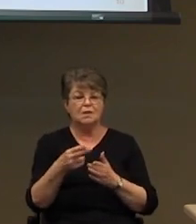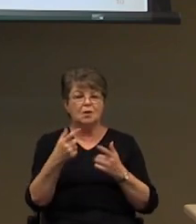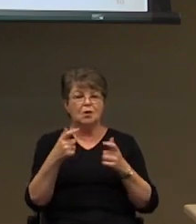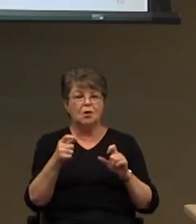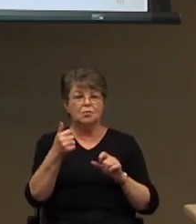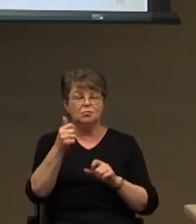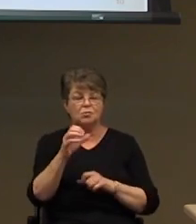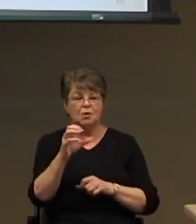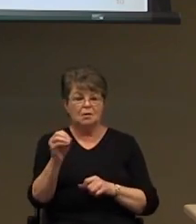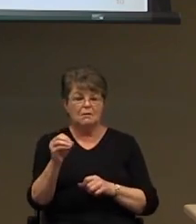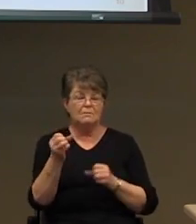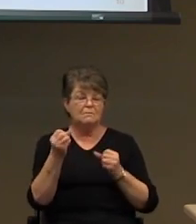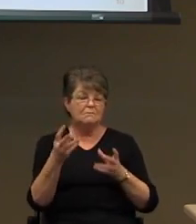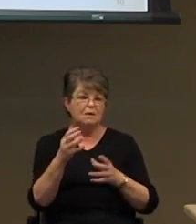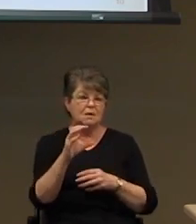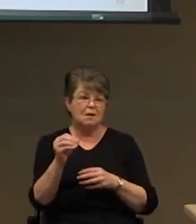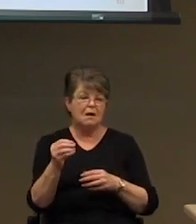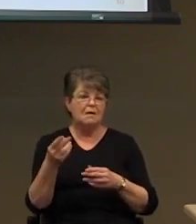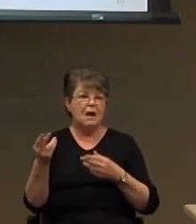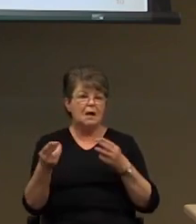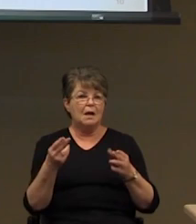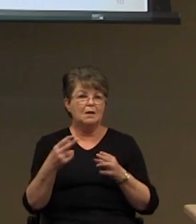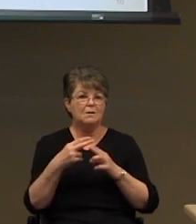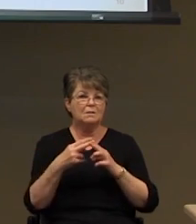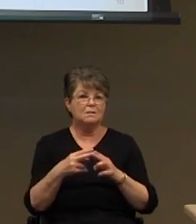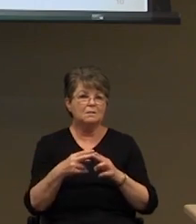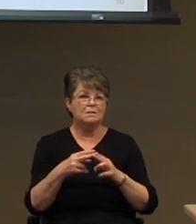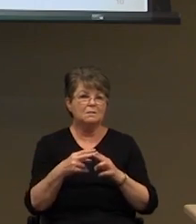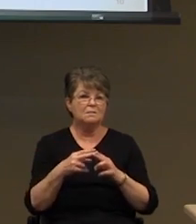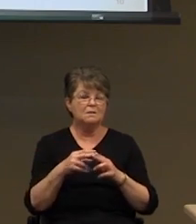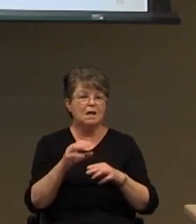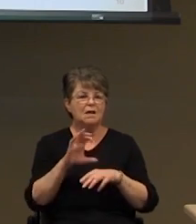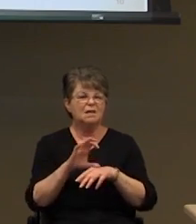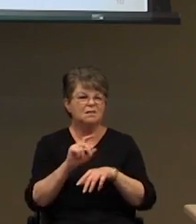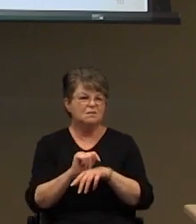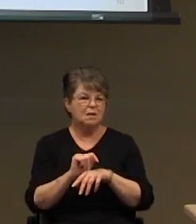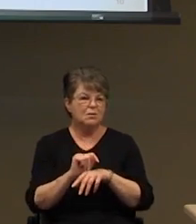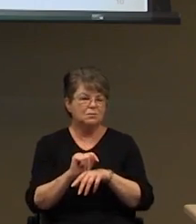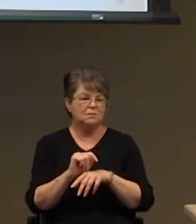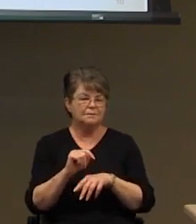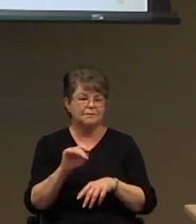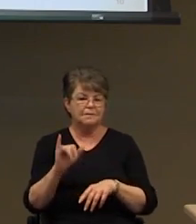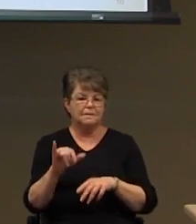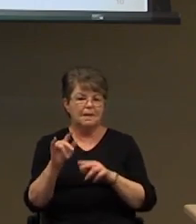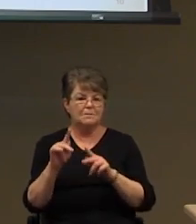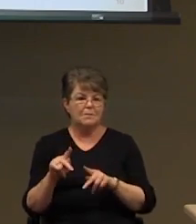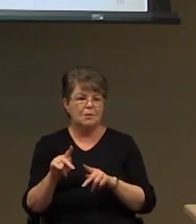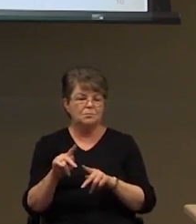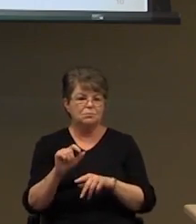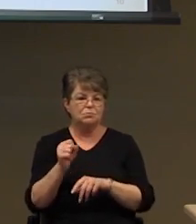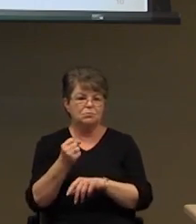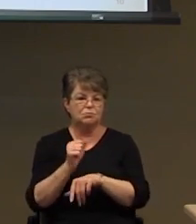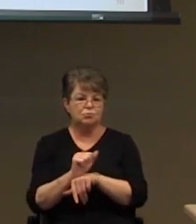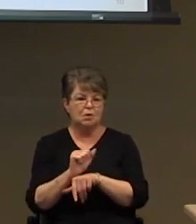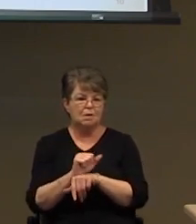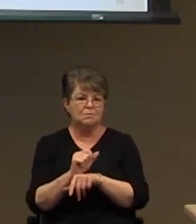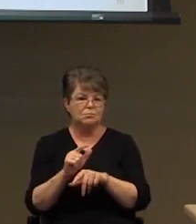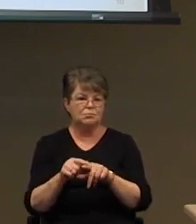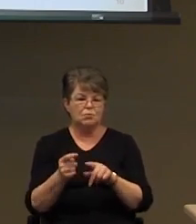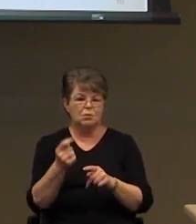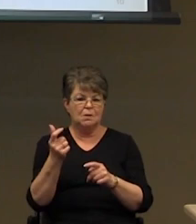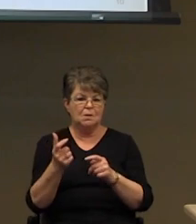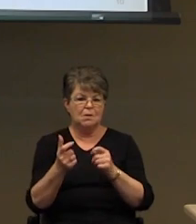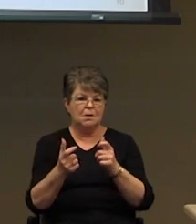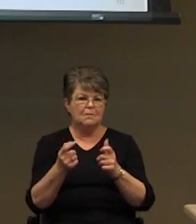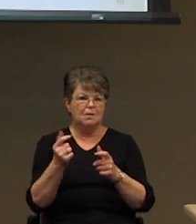larger companies, many companies hire what's called a site selection consultant. And that person's job is to eliminate as many